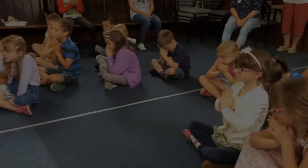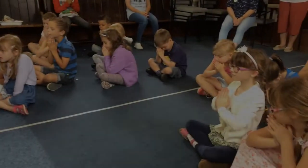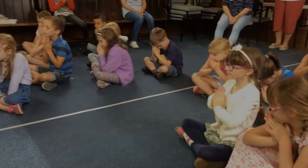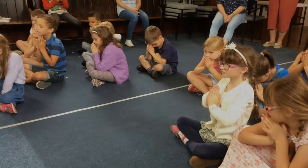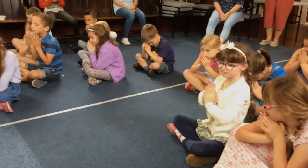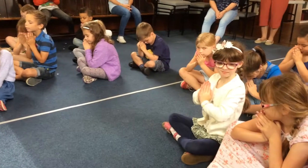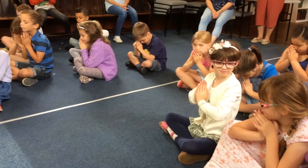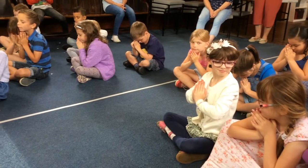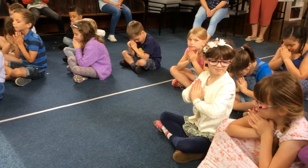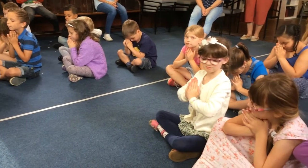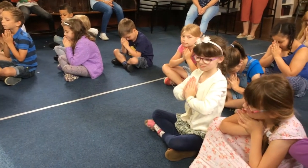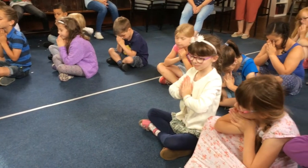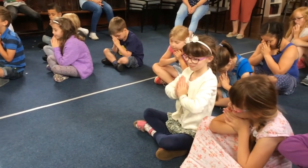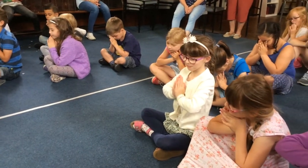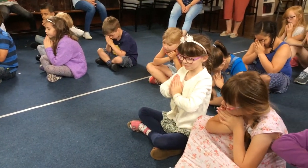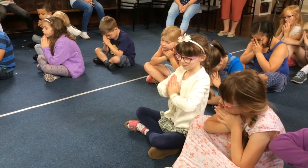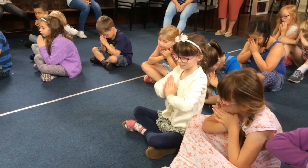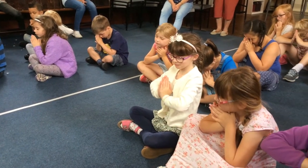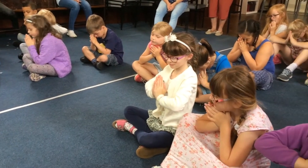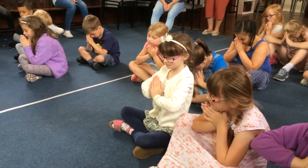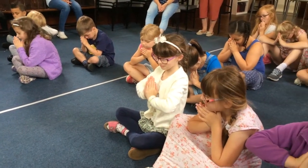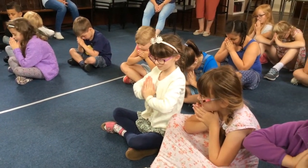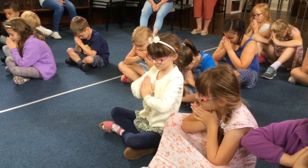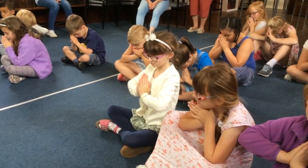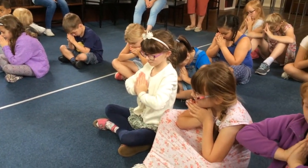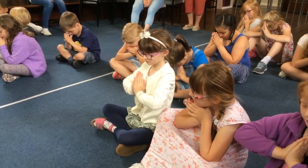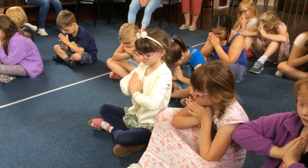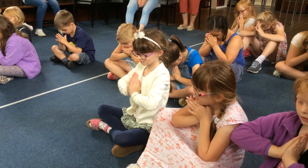Love you, God is here you!